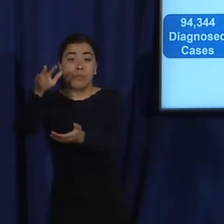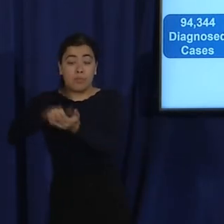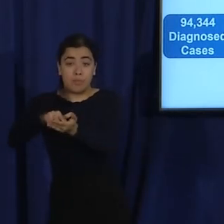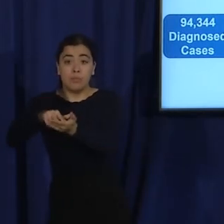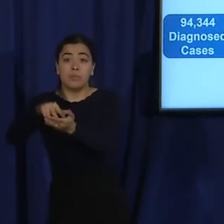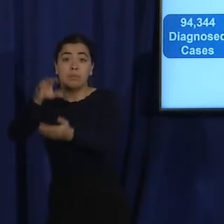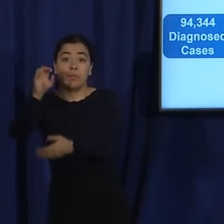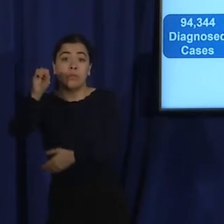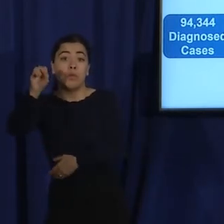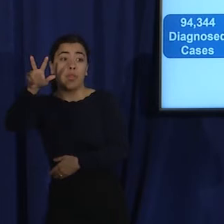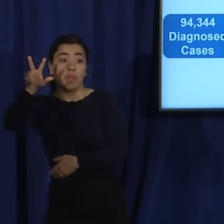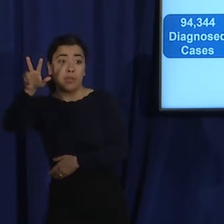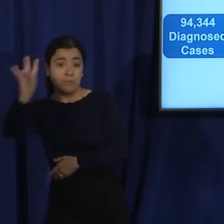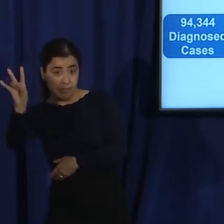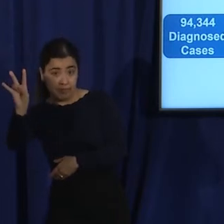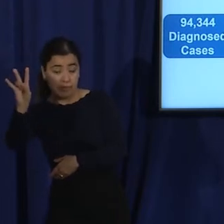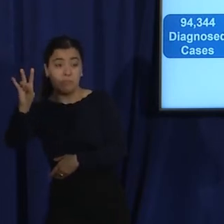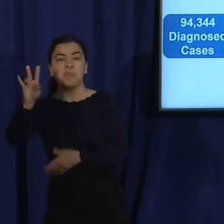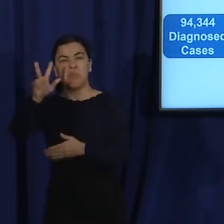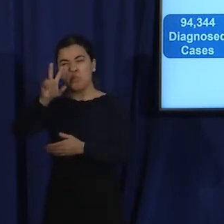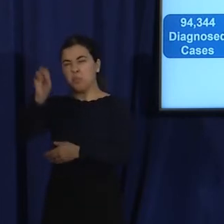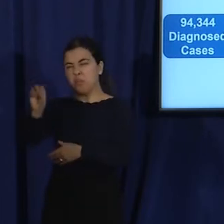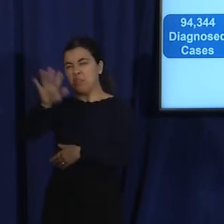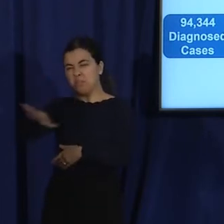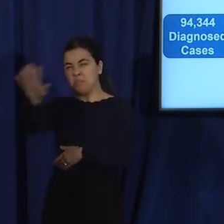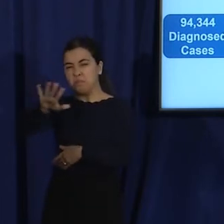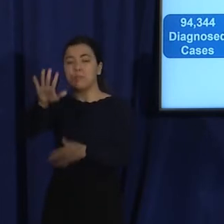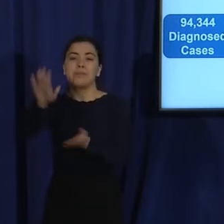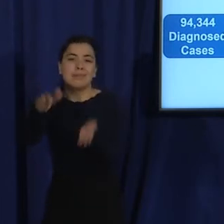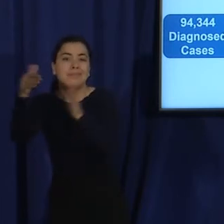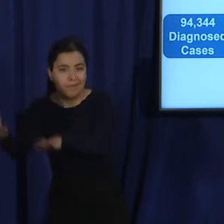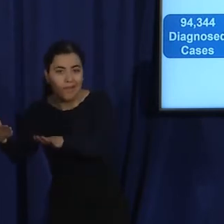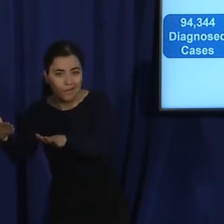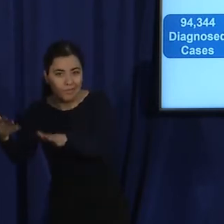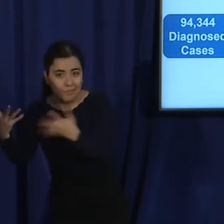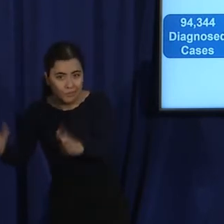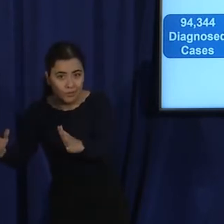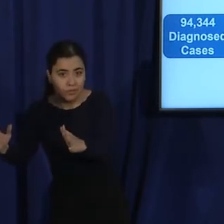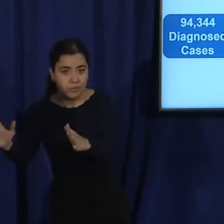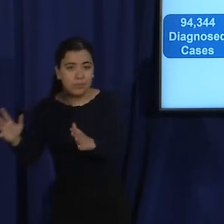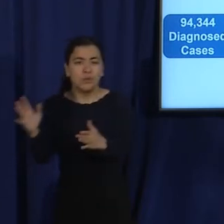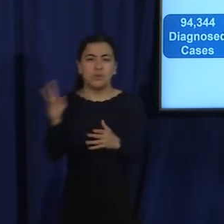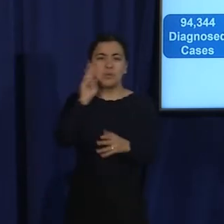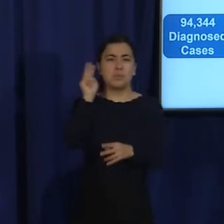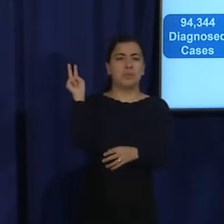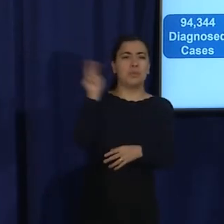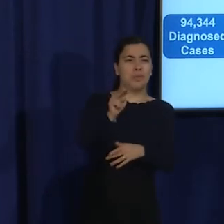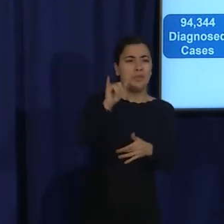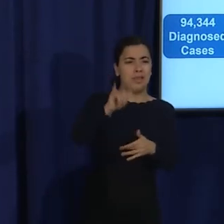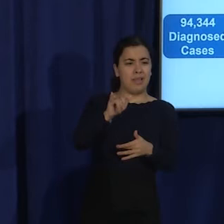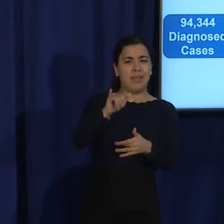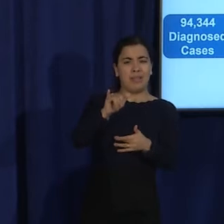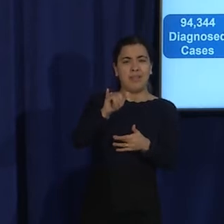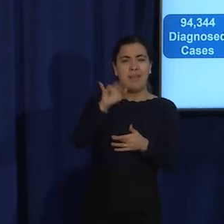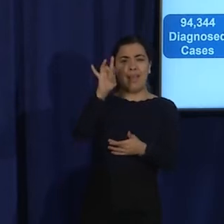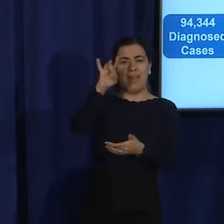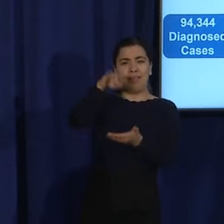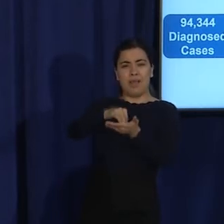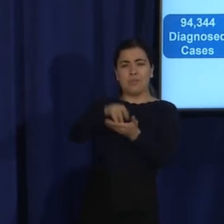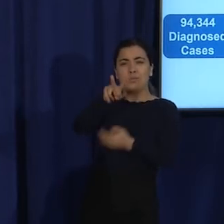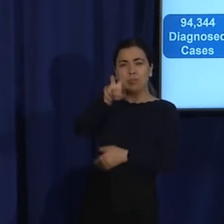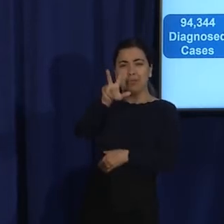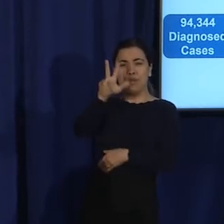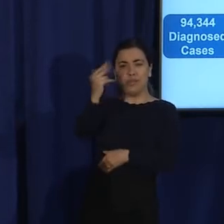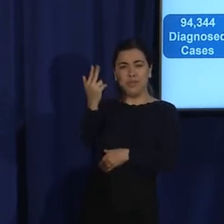died. But if we take the 8,213 active cases, remember, between 5